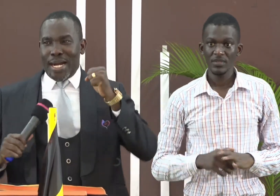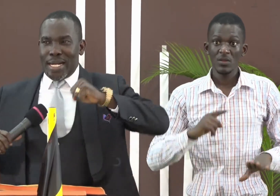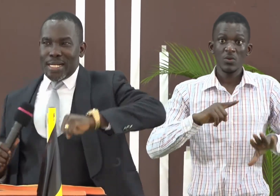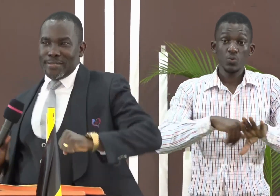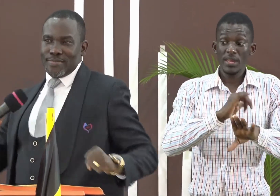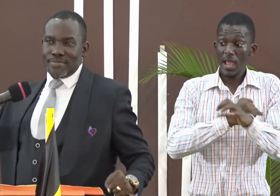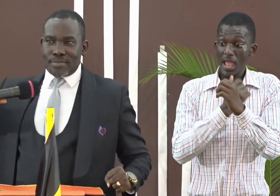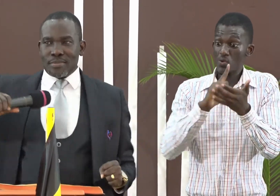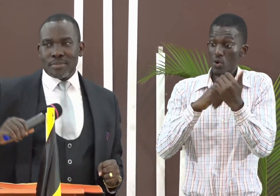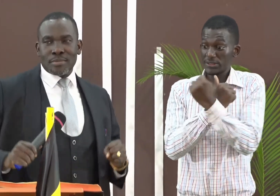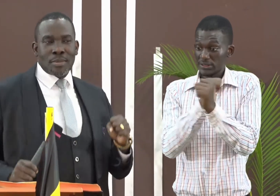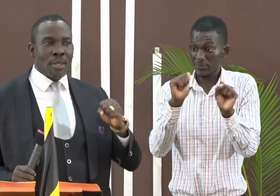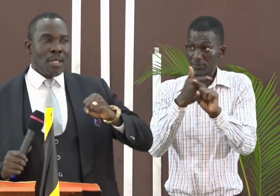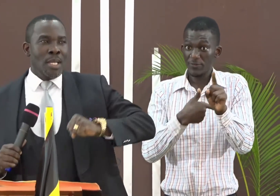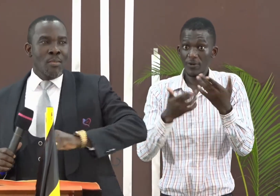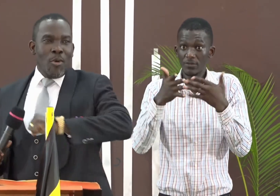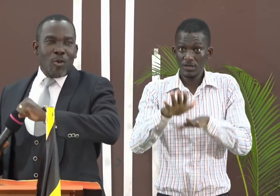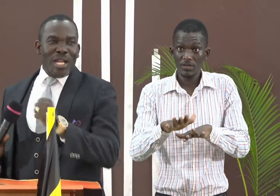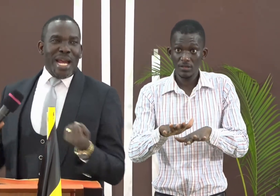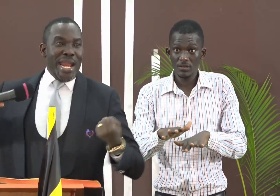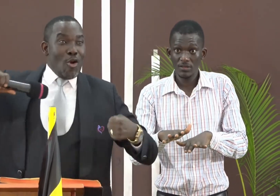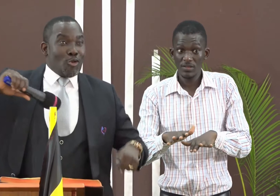kuka. When I was delivered,